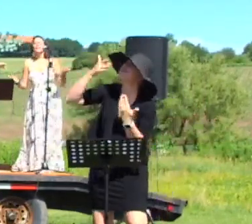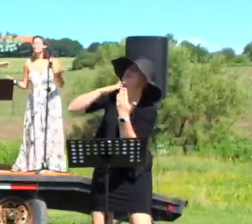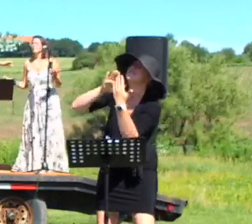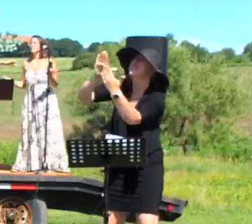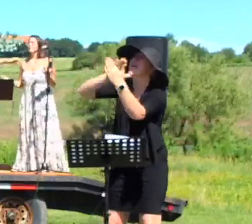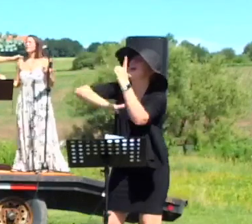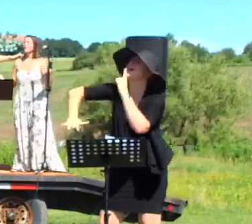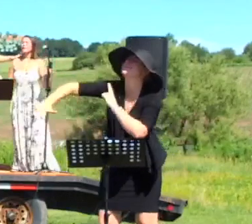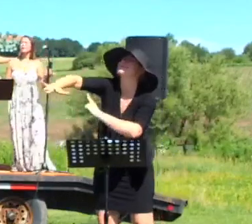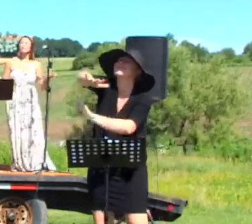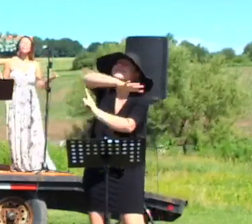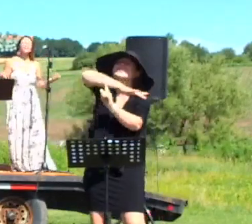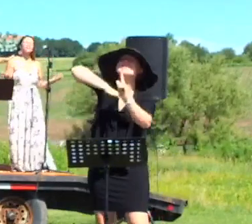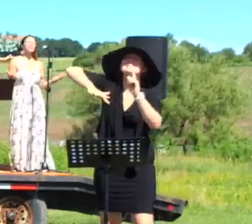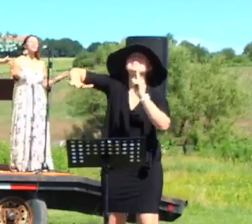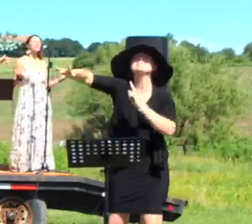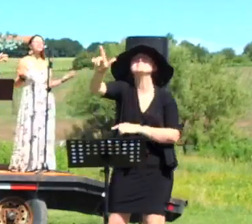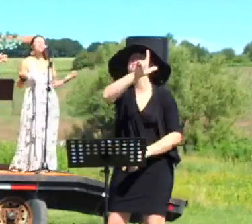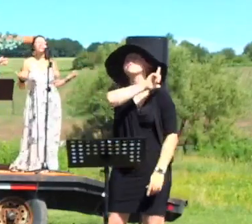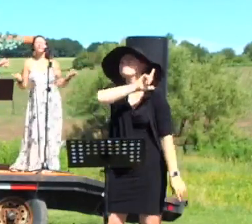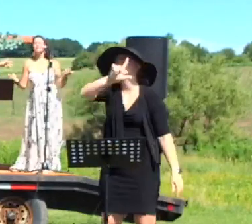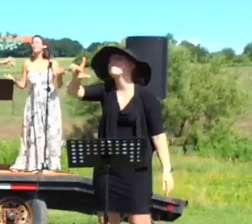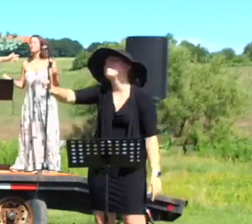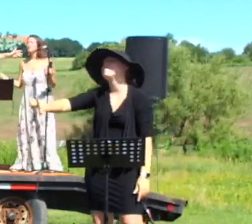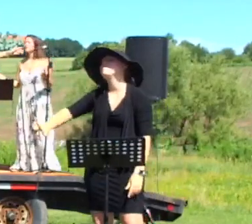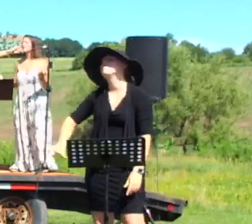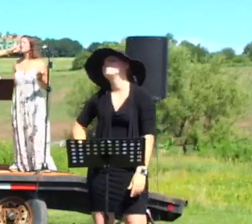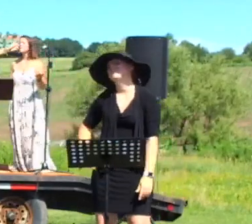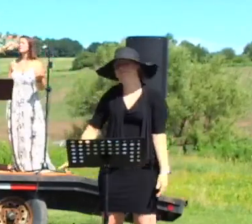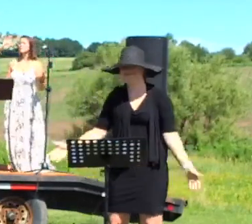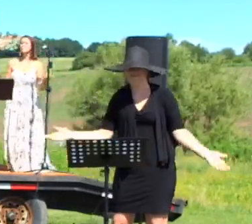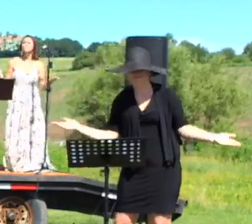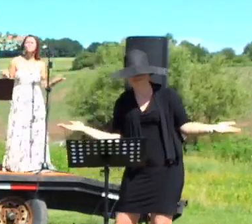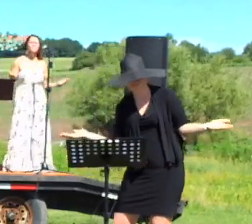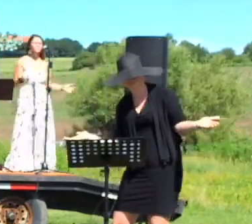hope. Your presence,